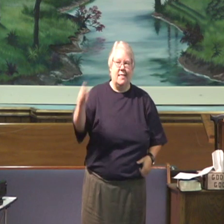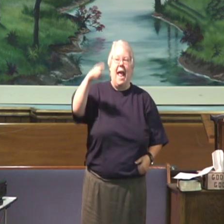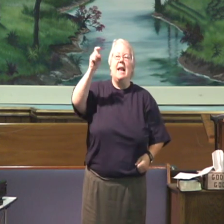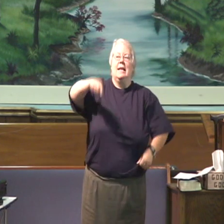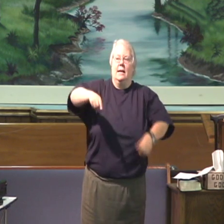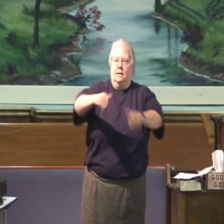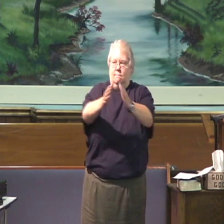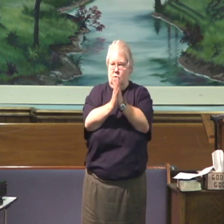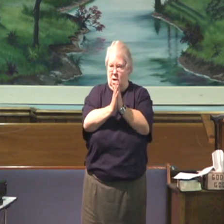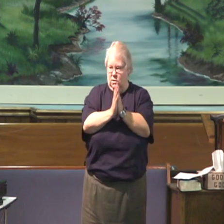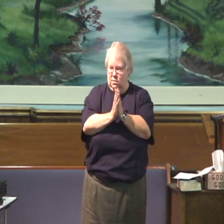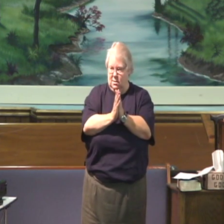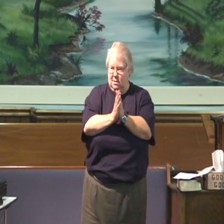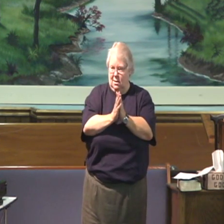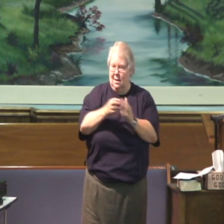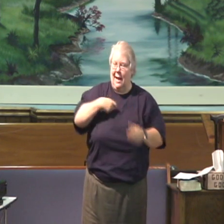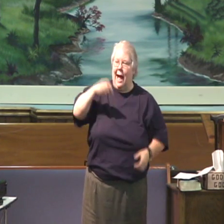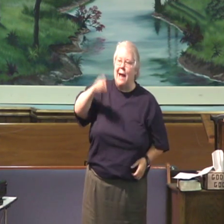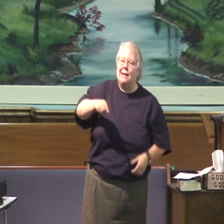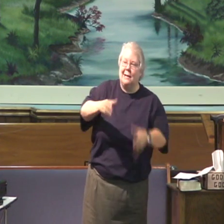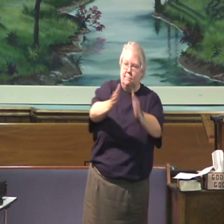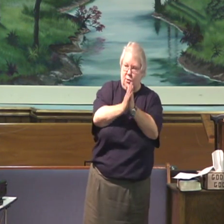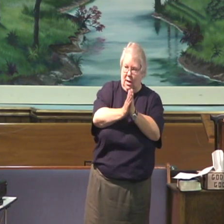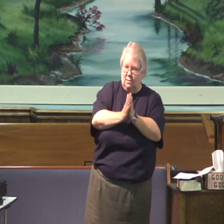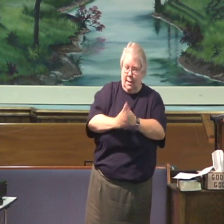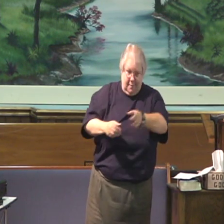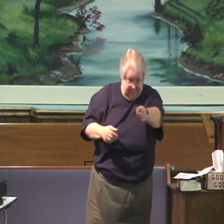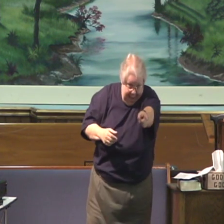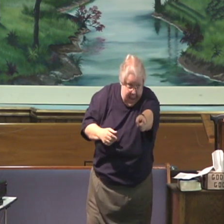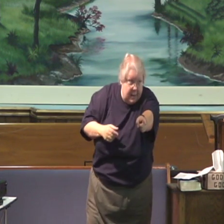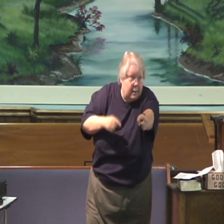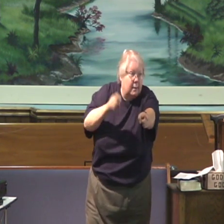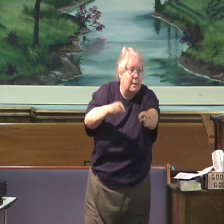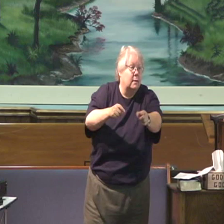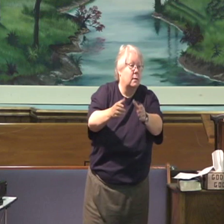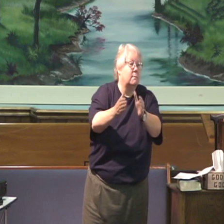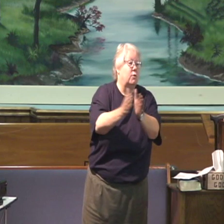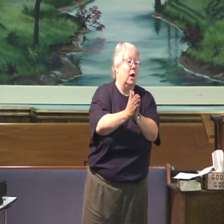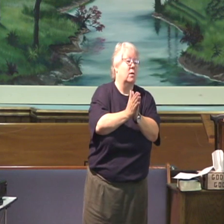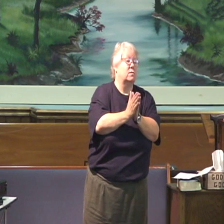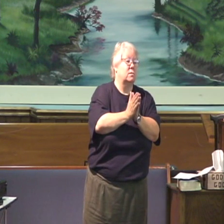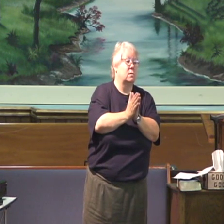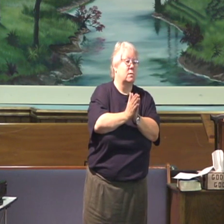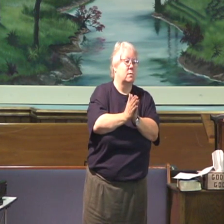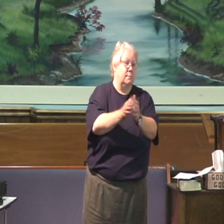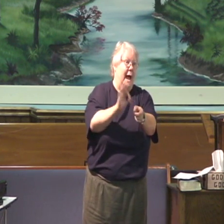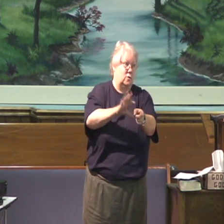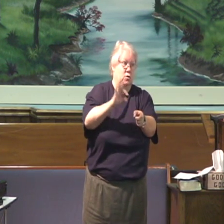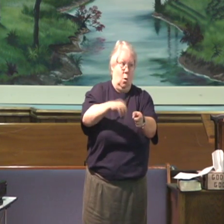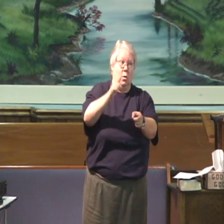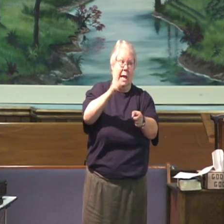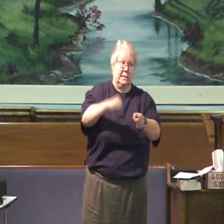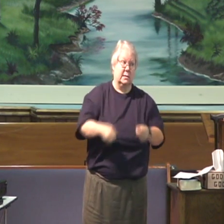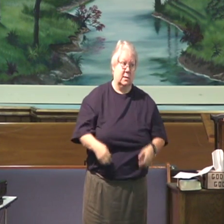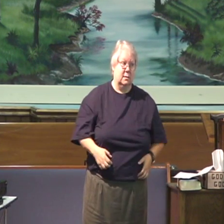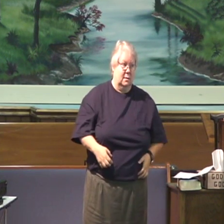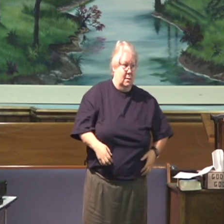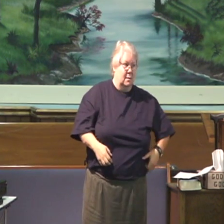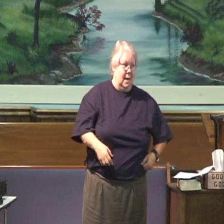They need prayer. I need prayer. They need prayer. Pastor, oh yeah. The